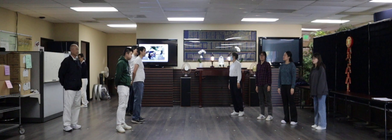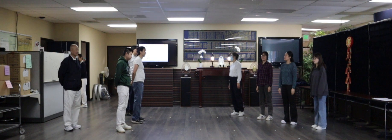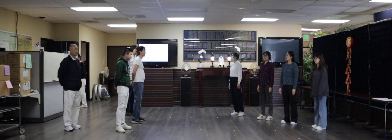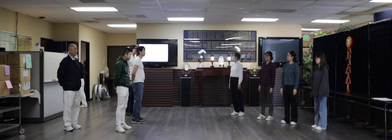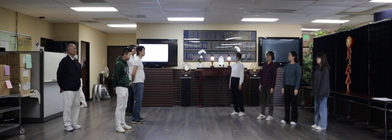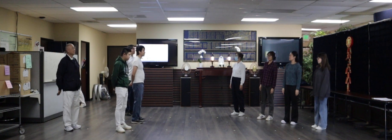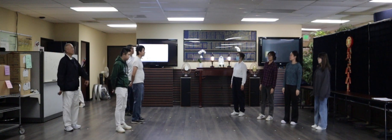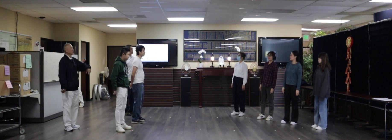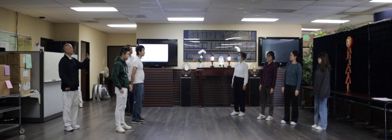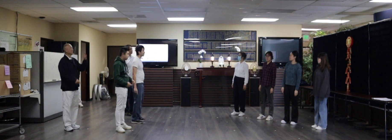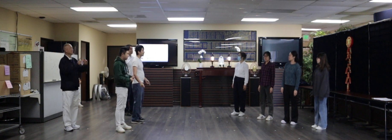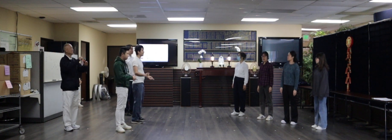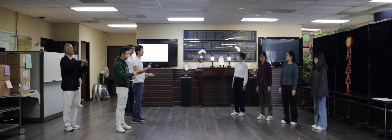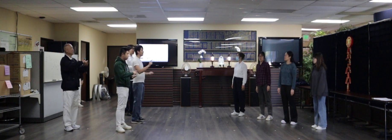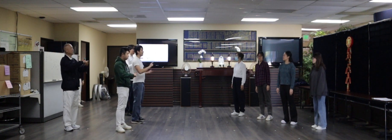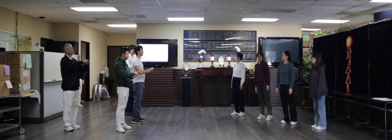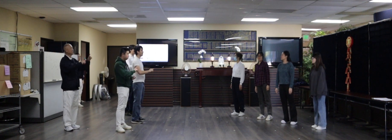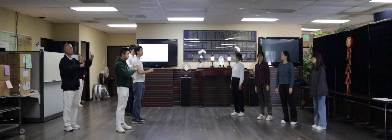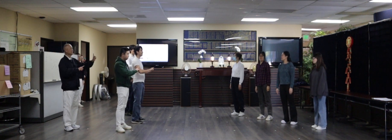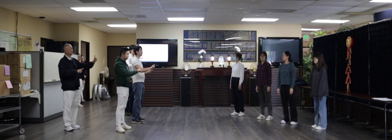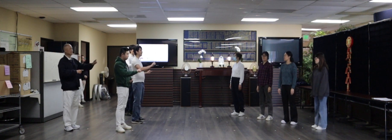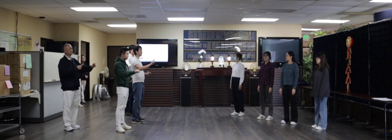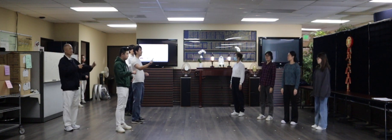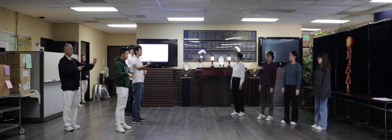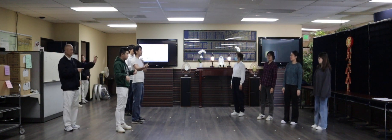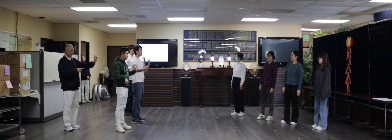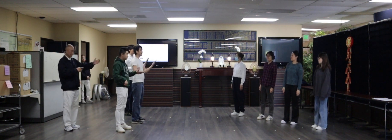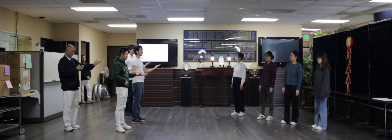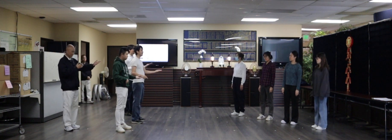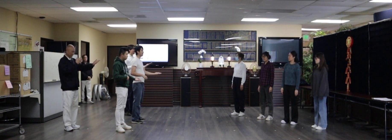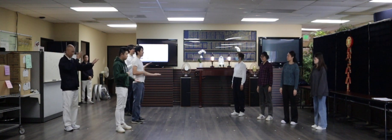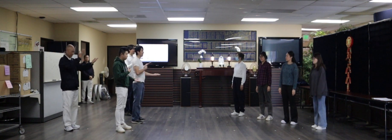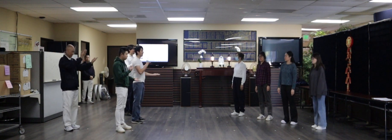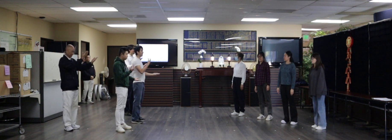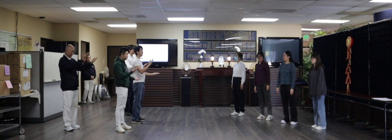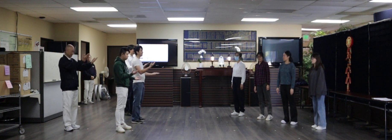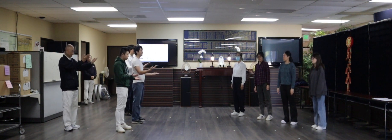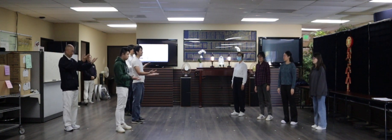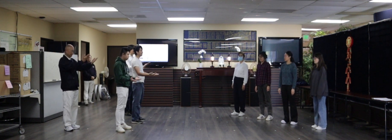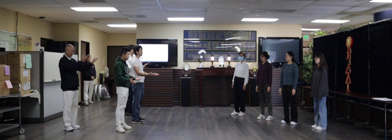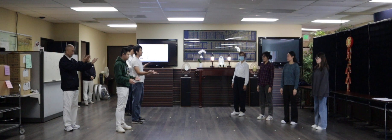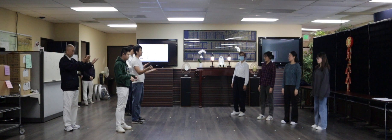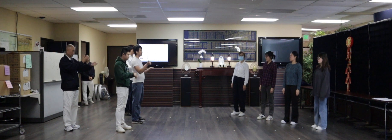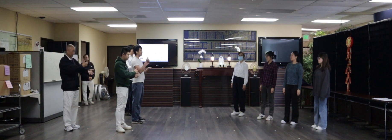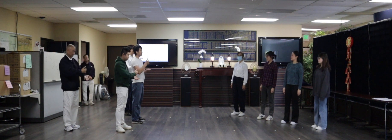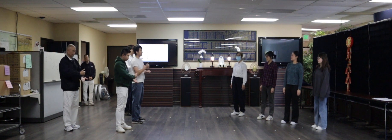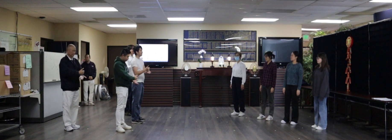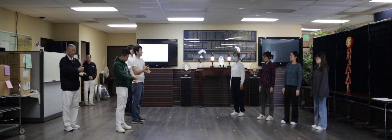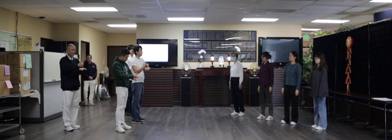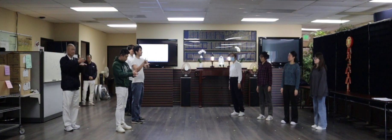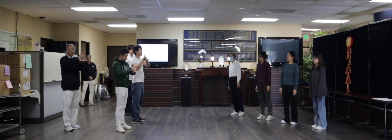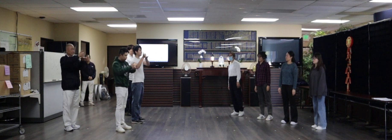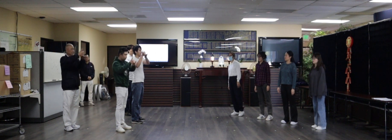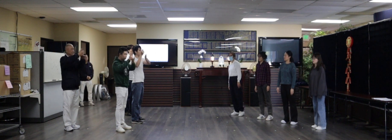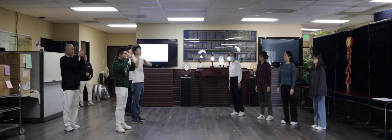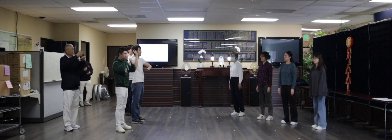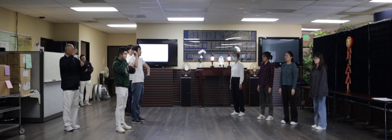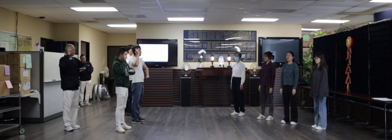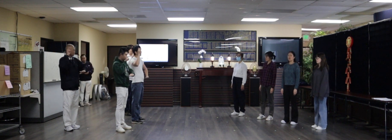When you reach out your hands To help those who are